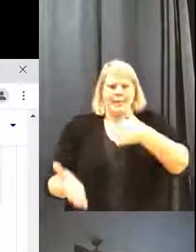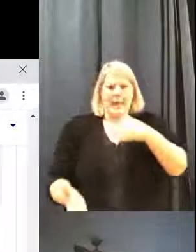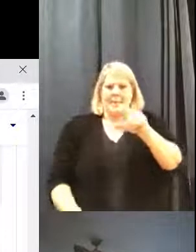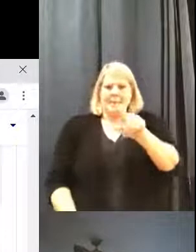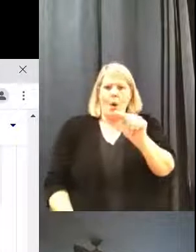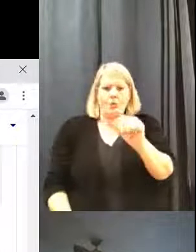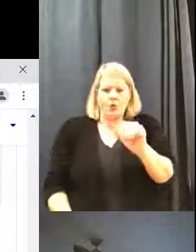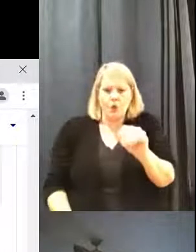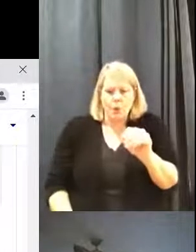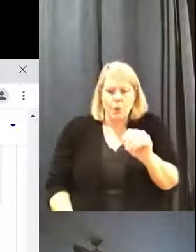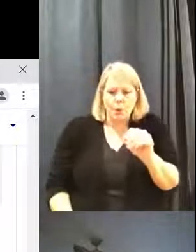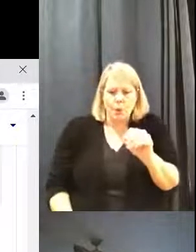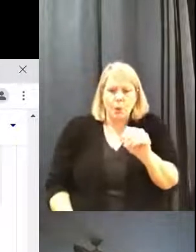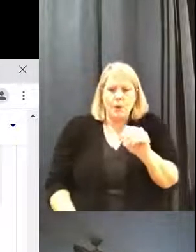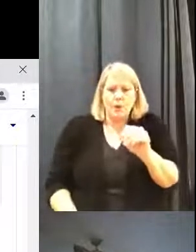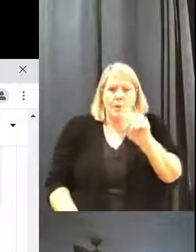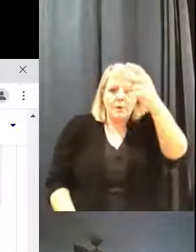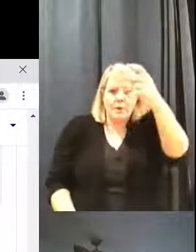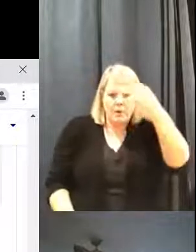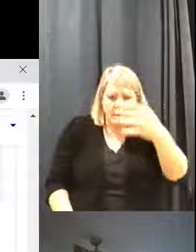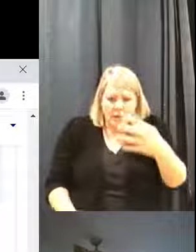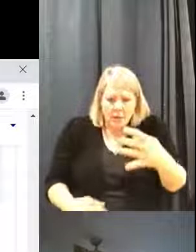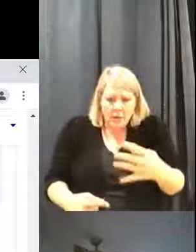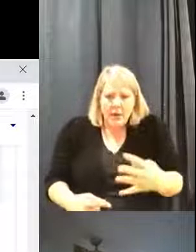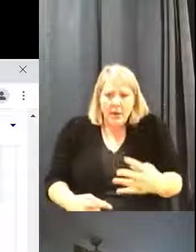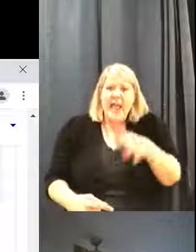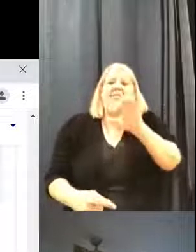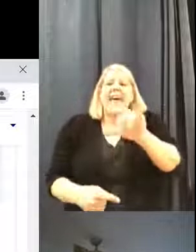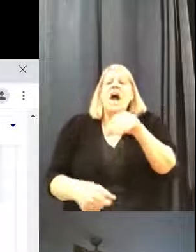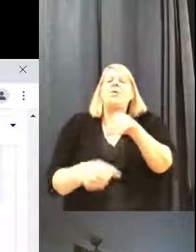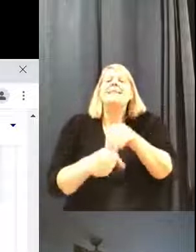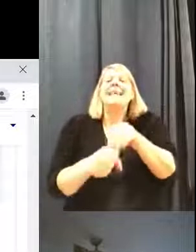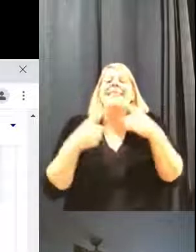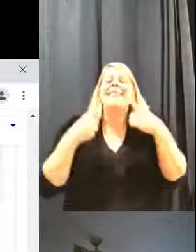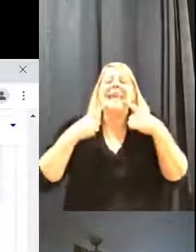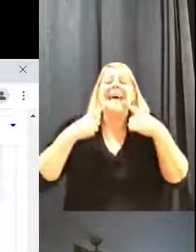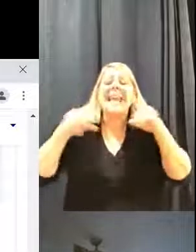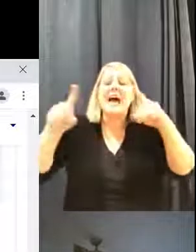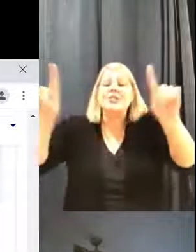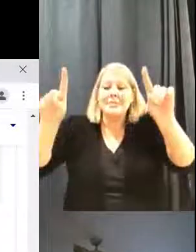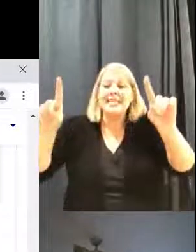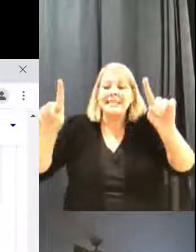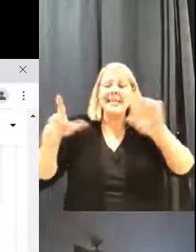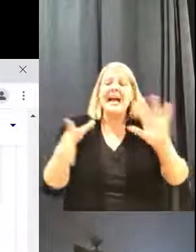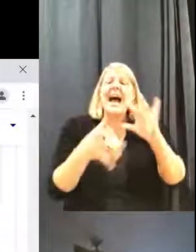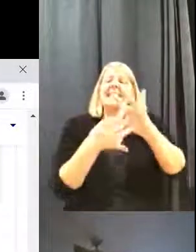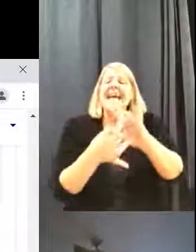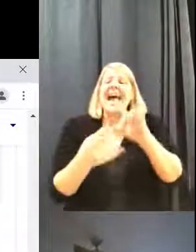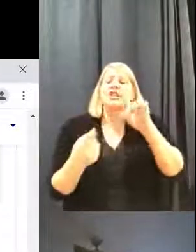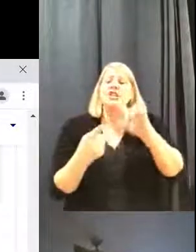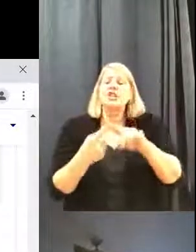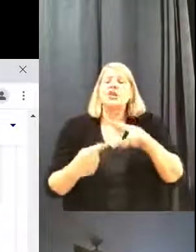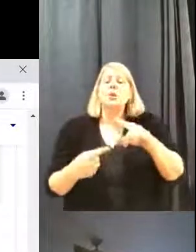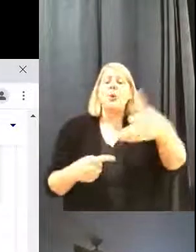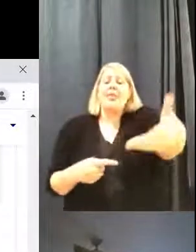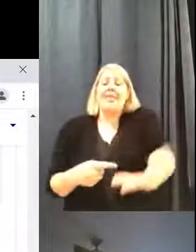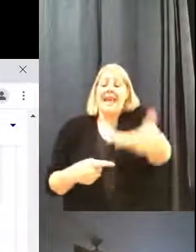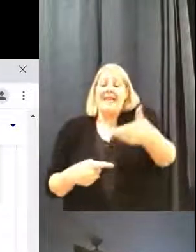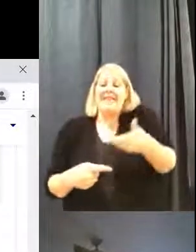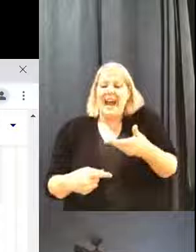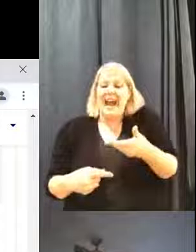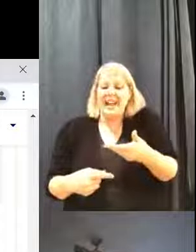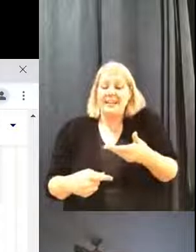that again was spelled out in the announcement that Joe attached to the invite, and I think he's going to go over that when I'm finished here.